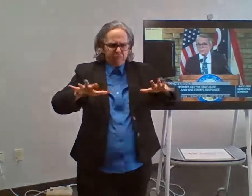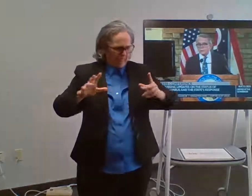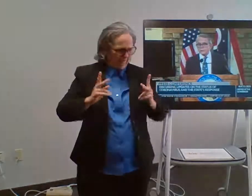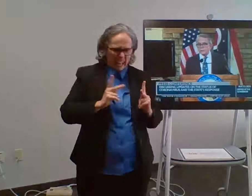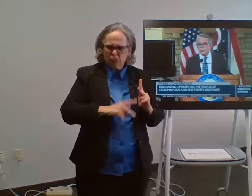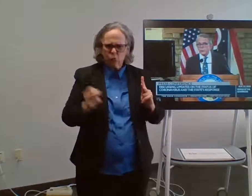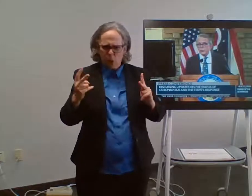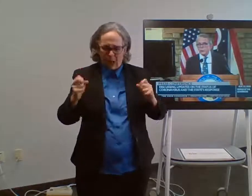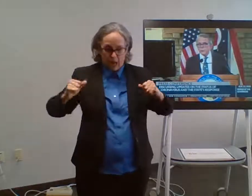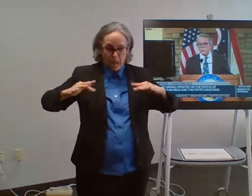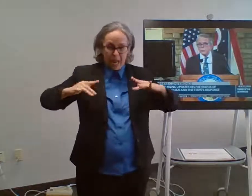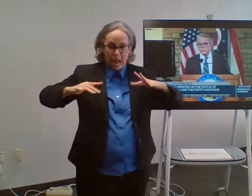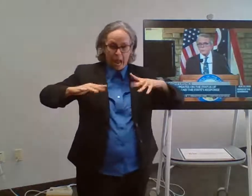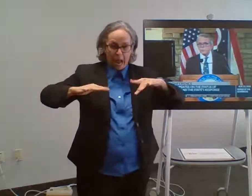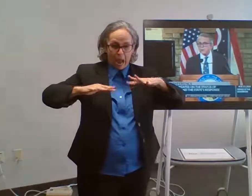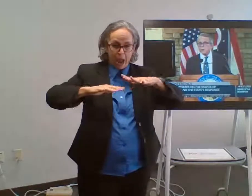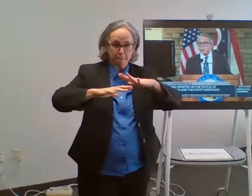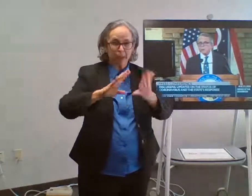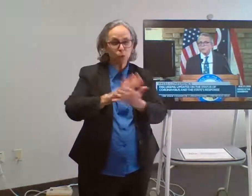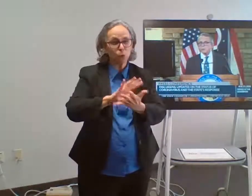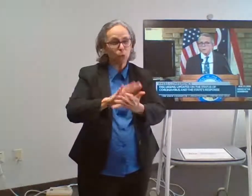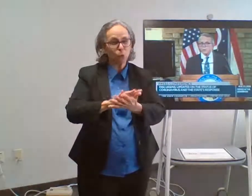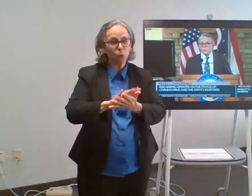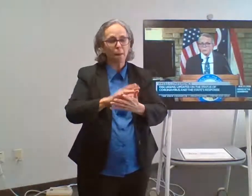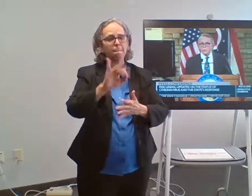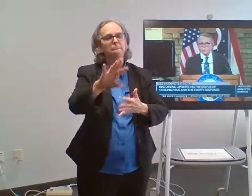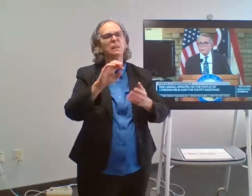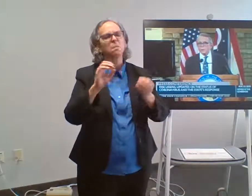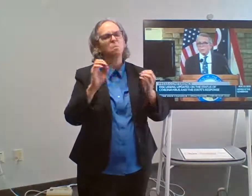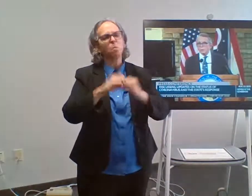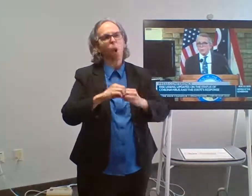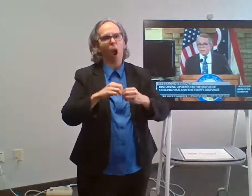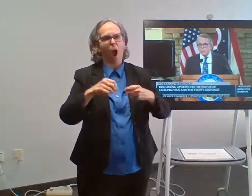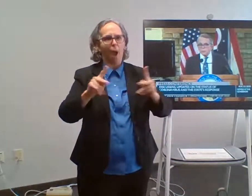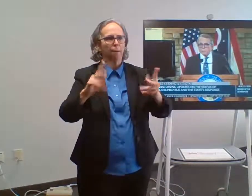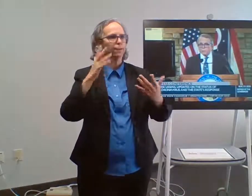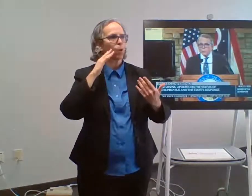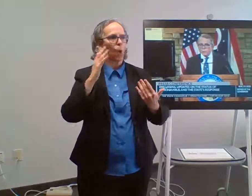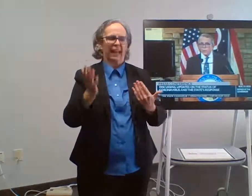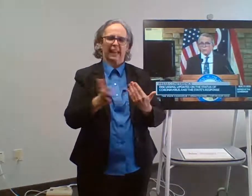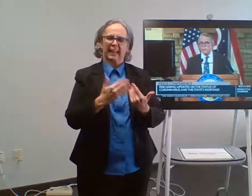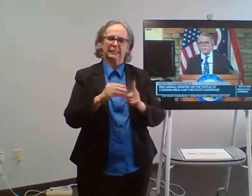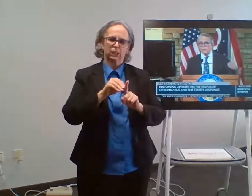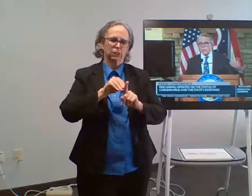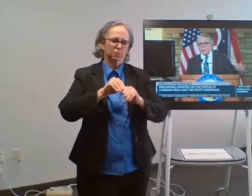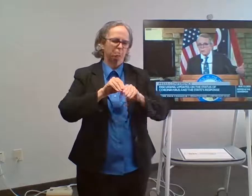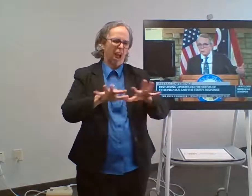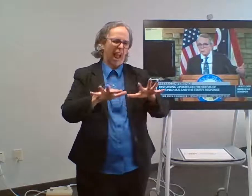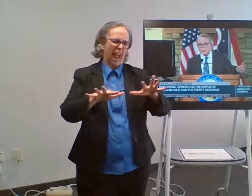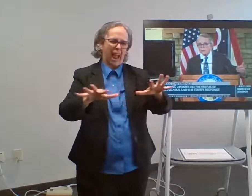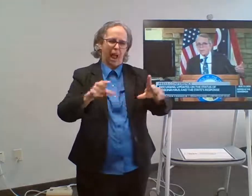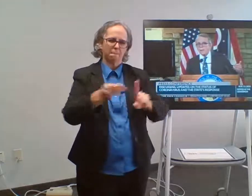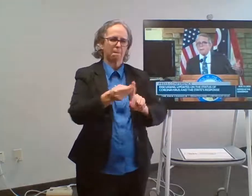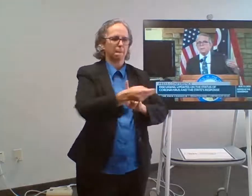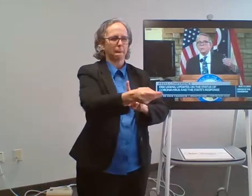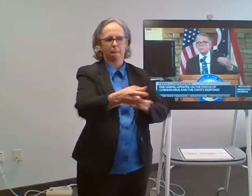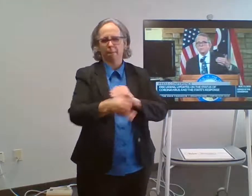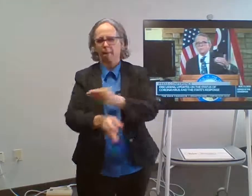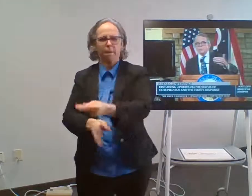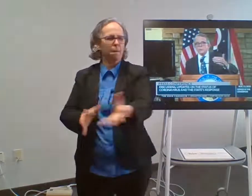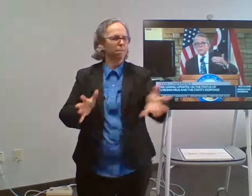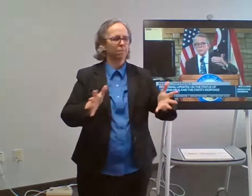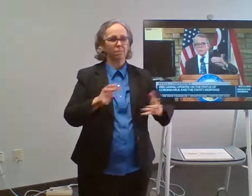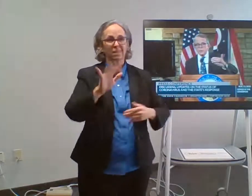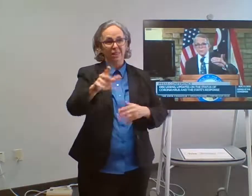look, there's certainly more opportunity for spread. So the beginning of school creates that opportunity. That's why